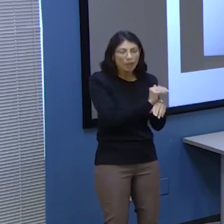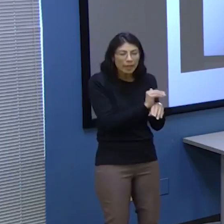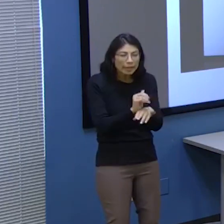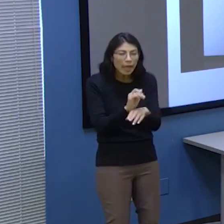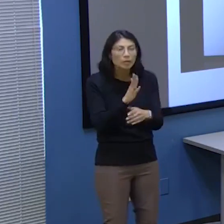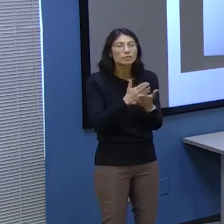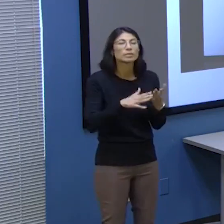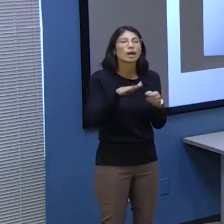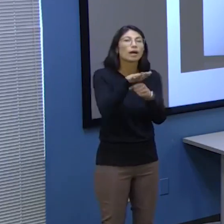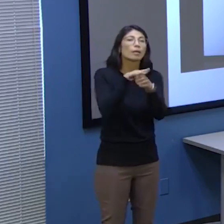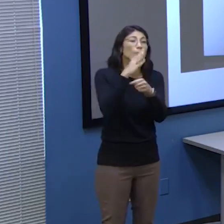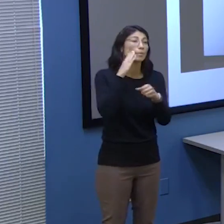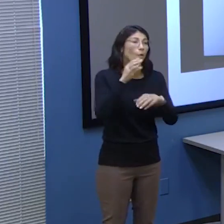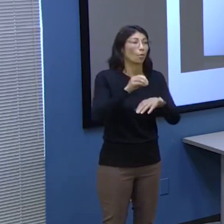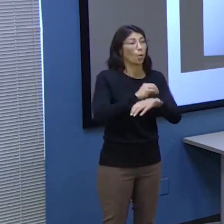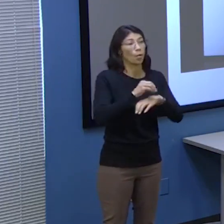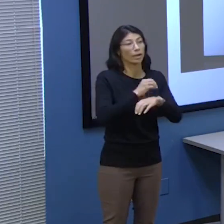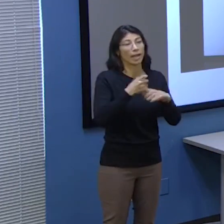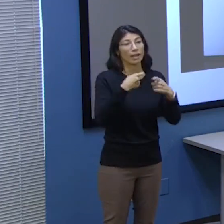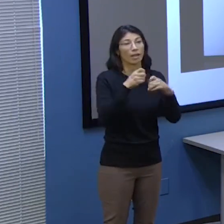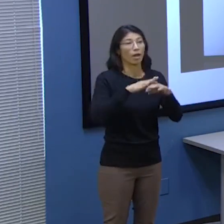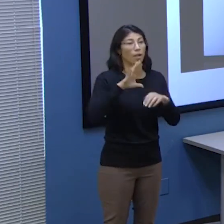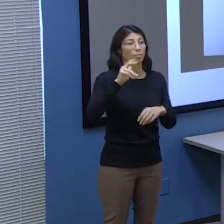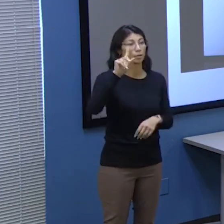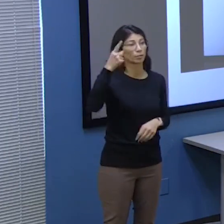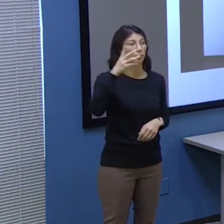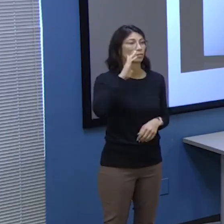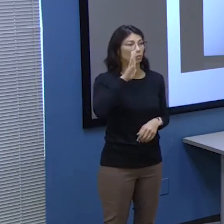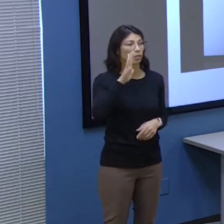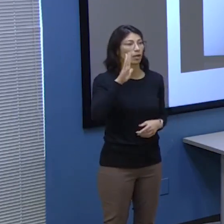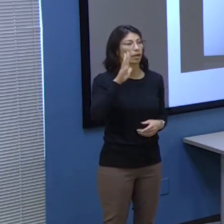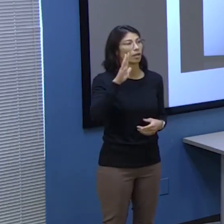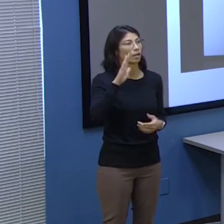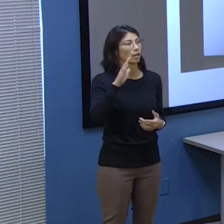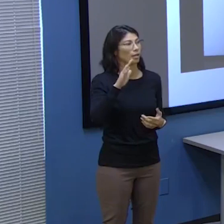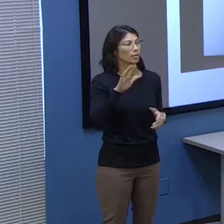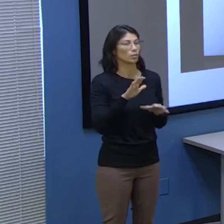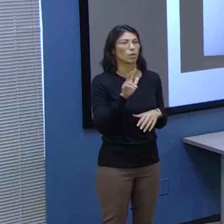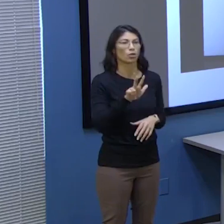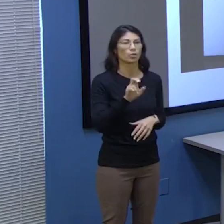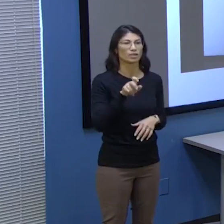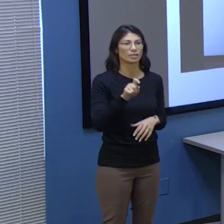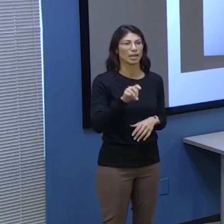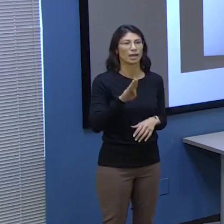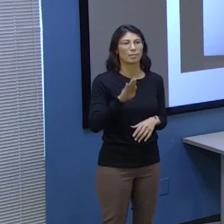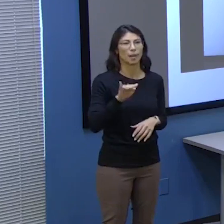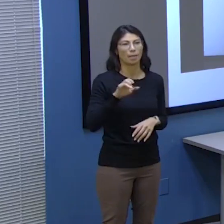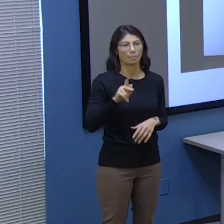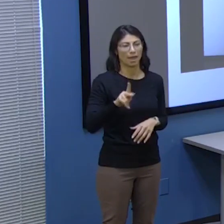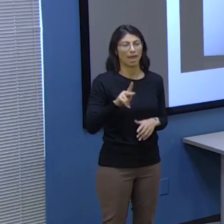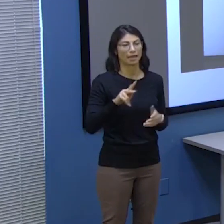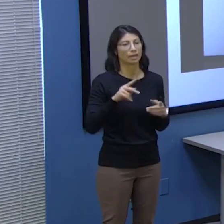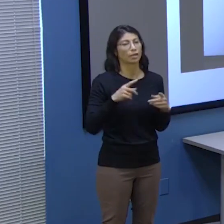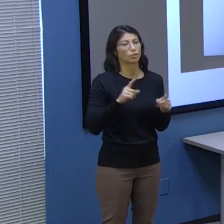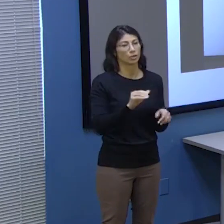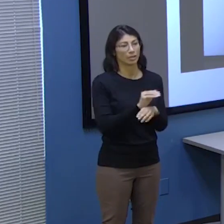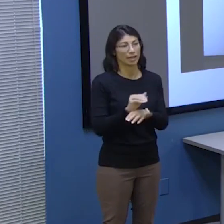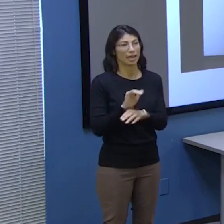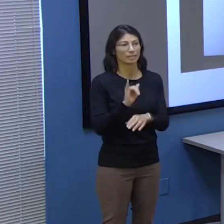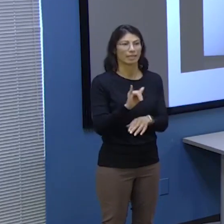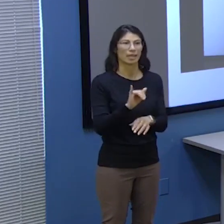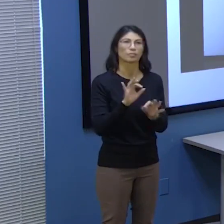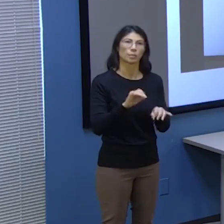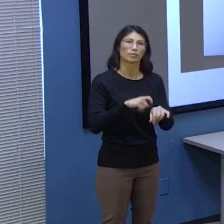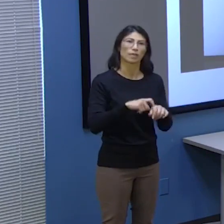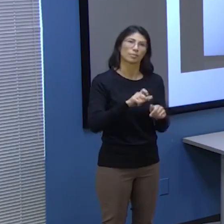like, Ocala Electric on March 1st is dropping down to only a 3-cent buyback and at night. So that's a perfect time to go on